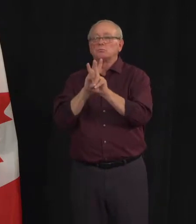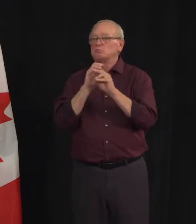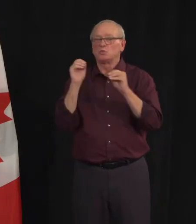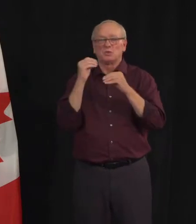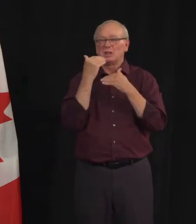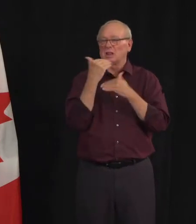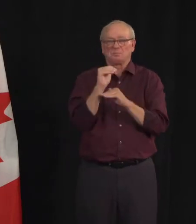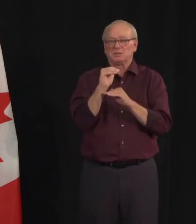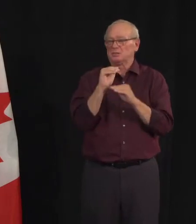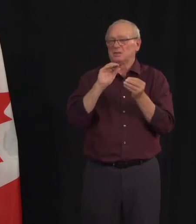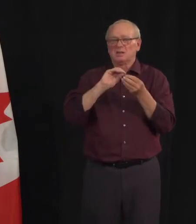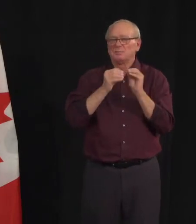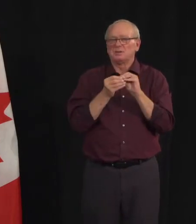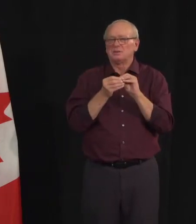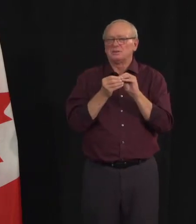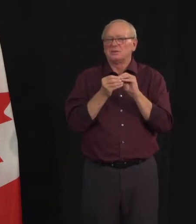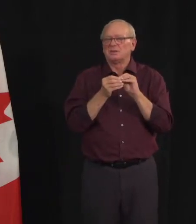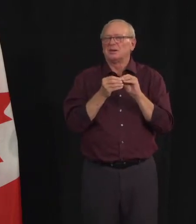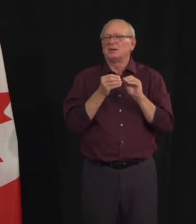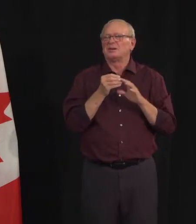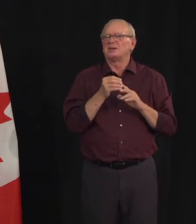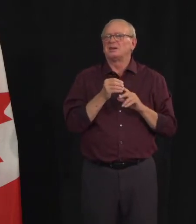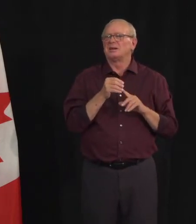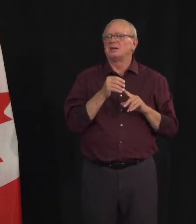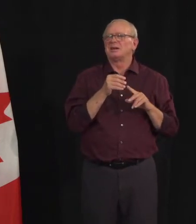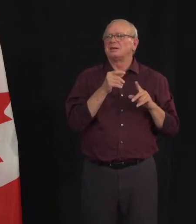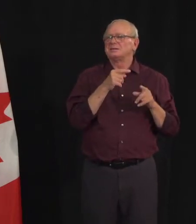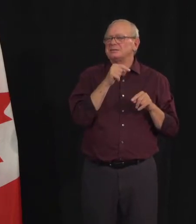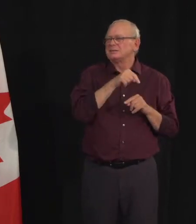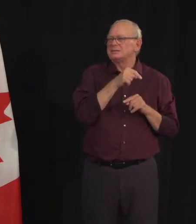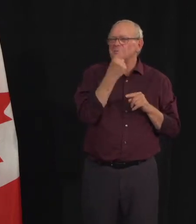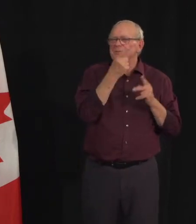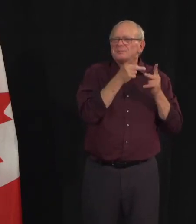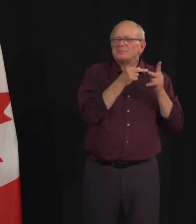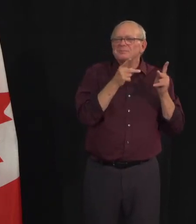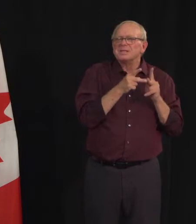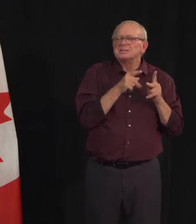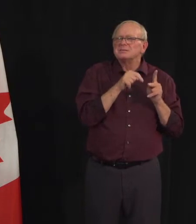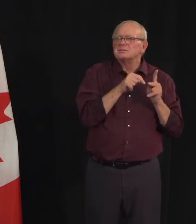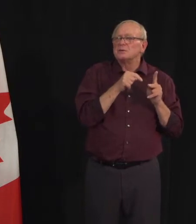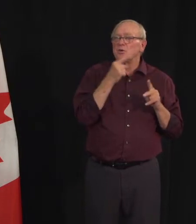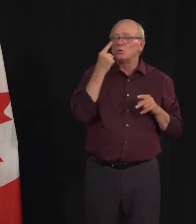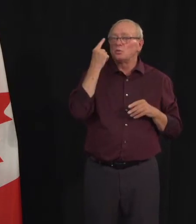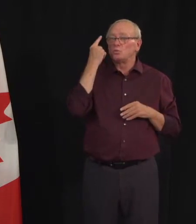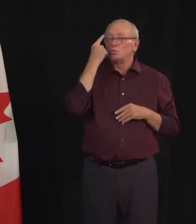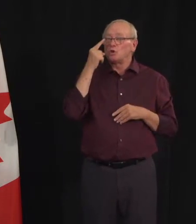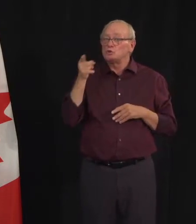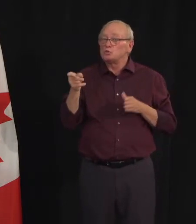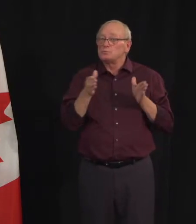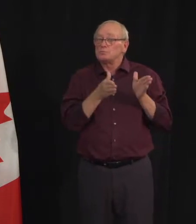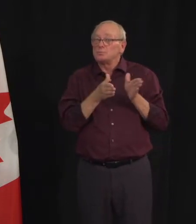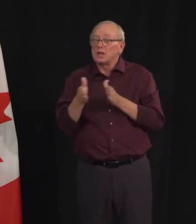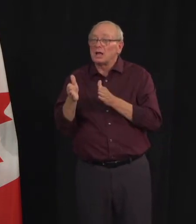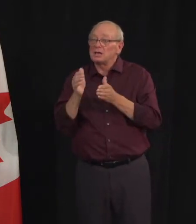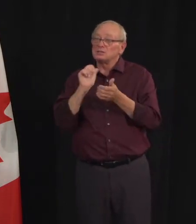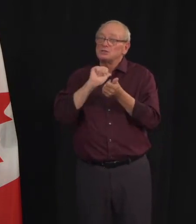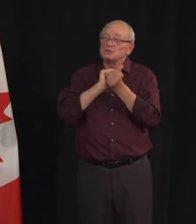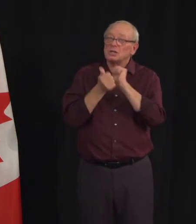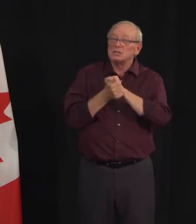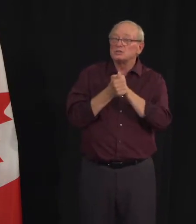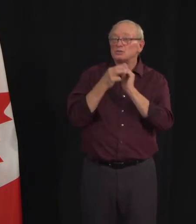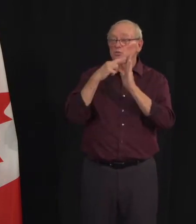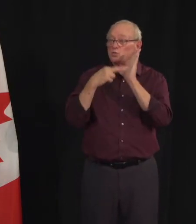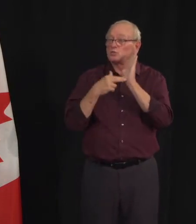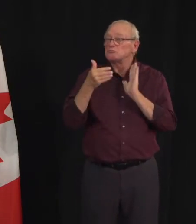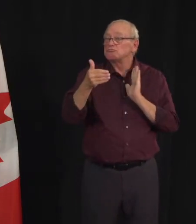we were wondering if you had any plans to change your recommendation. I'm also wondering if you know and if you can share